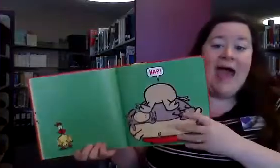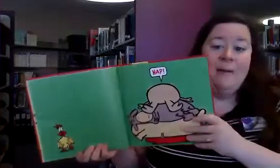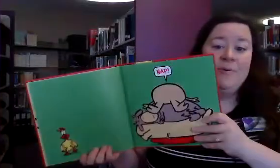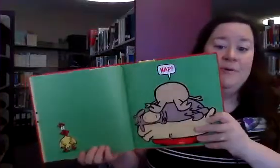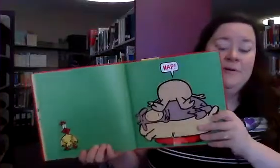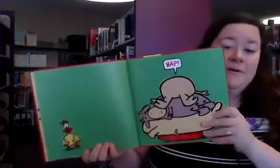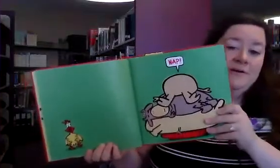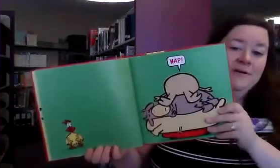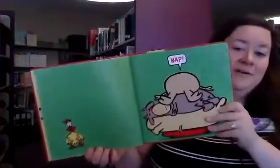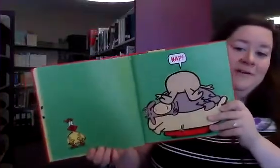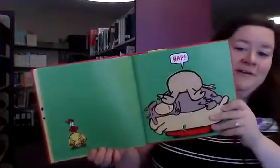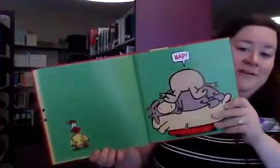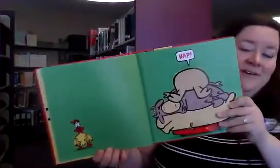nap. Look.